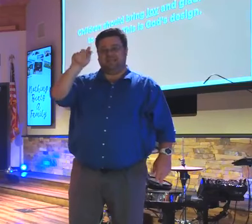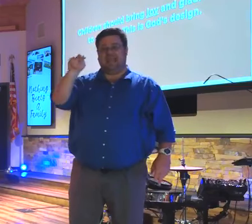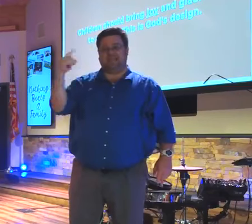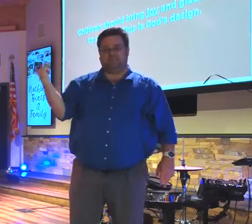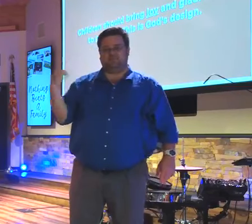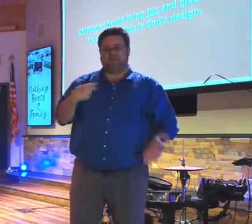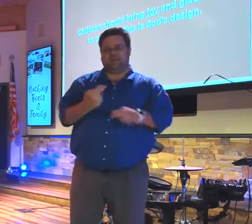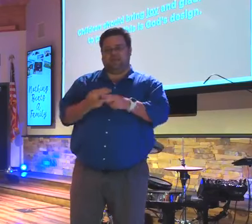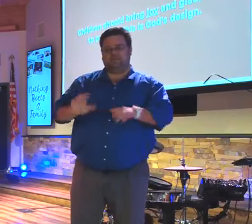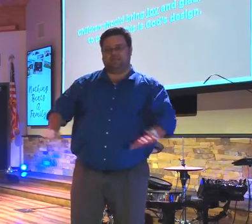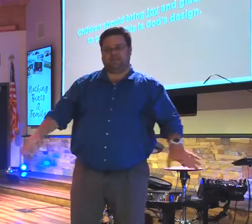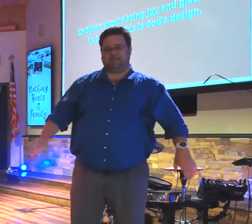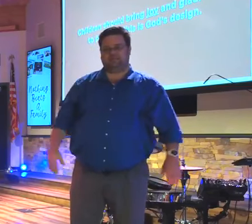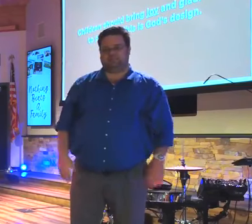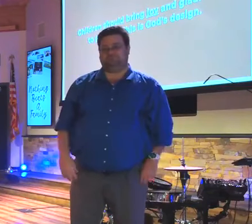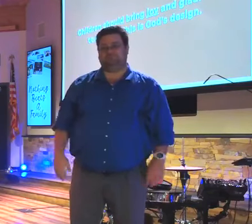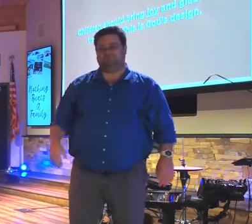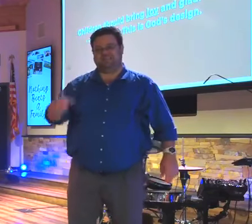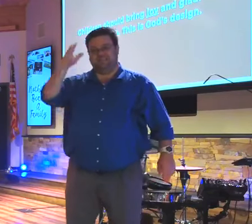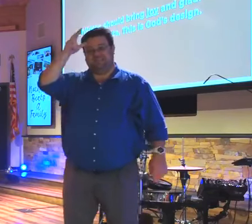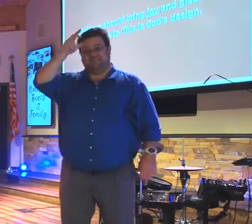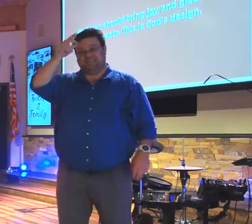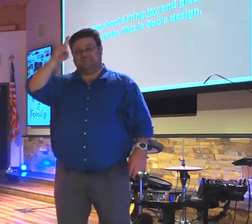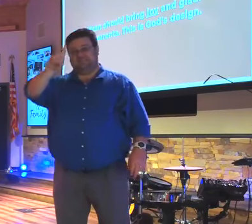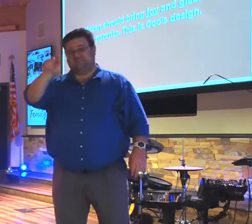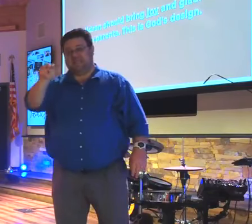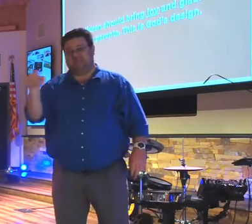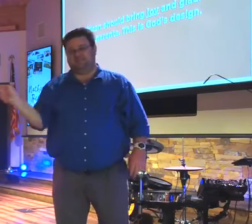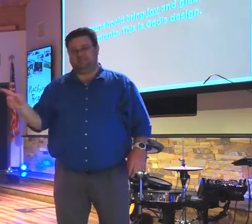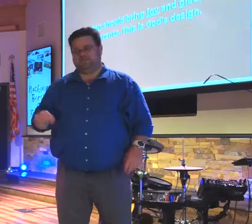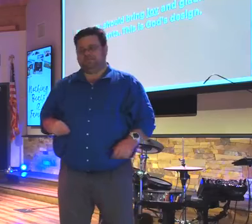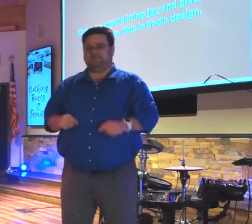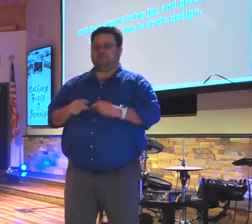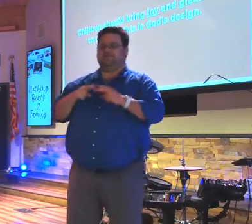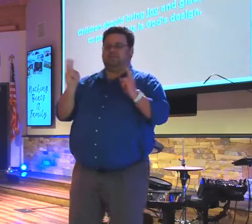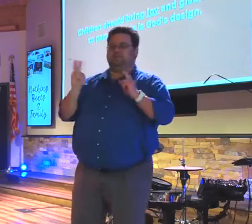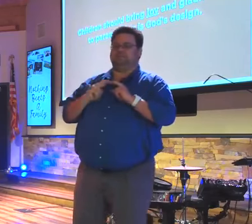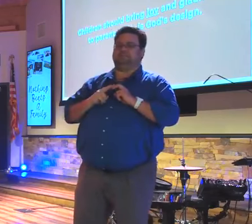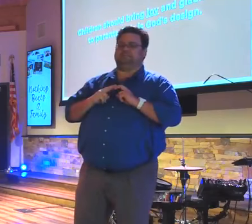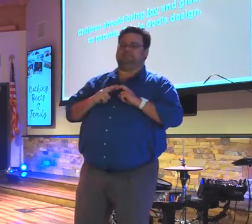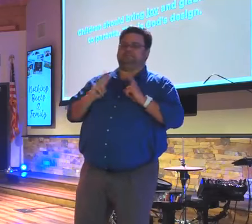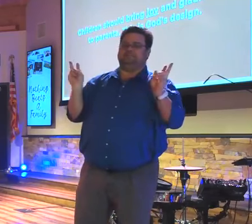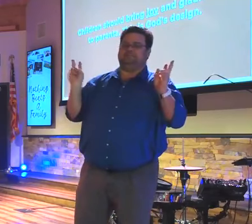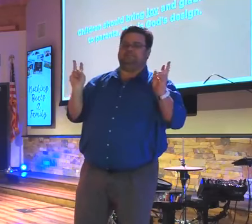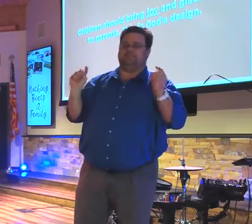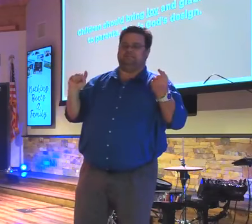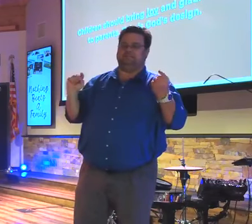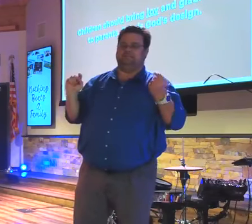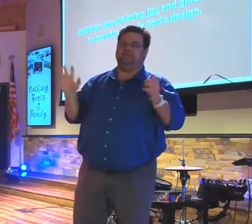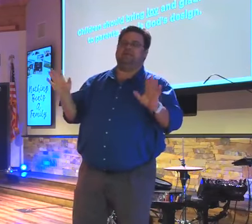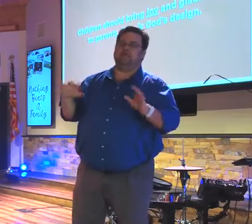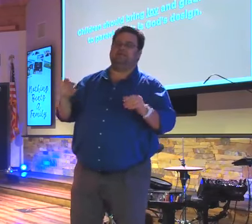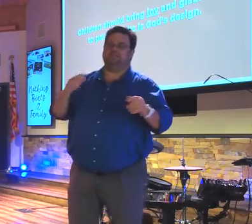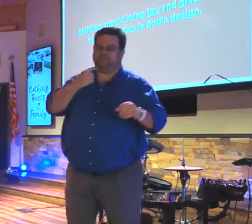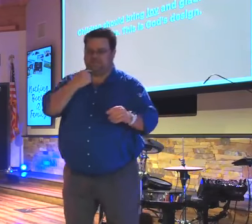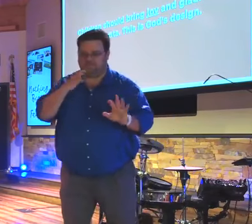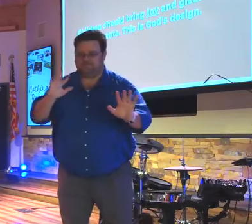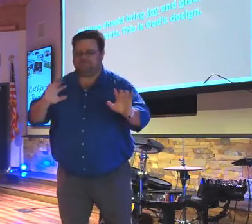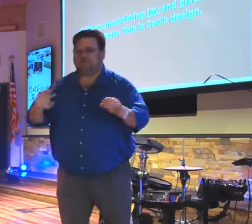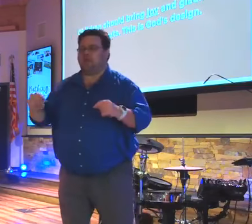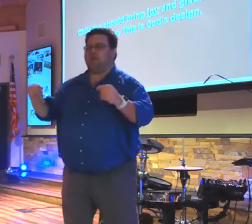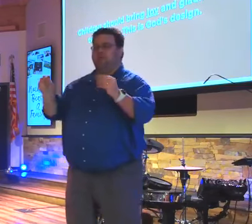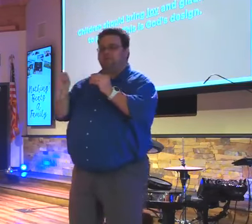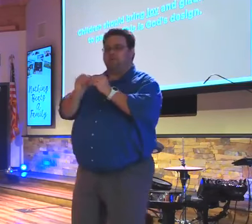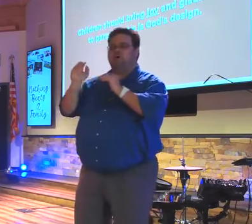Because I was very, very, like I said, I brought a lot more grief to them than they ever brought in my life,